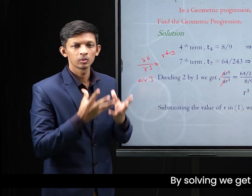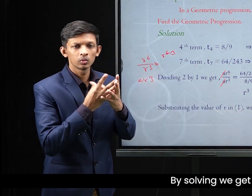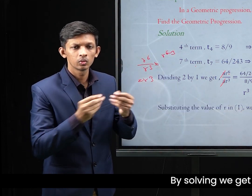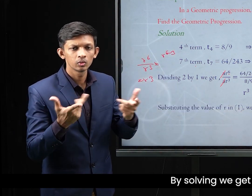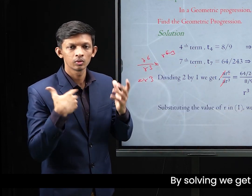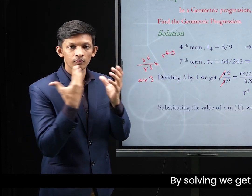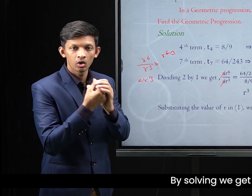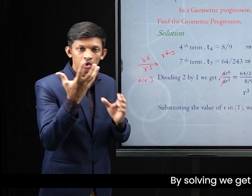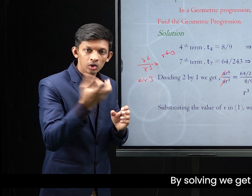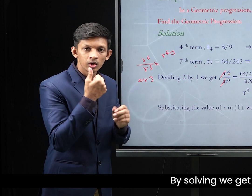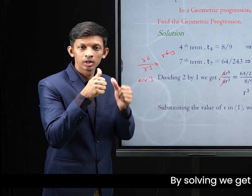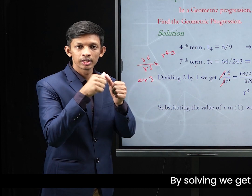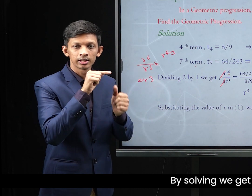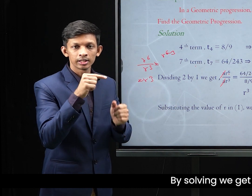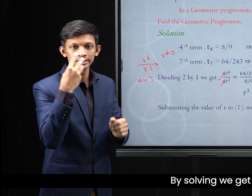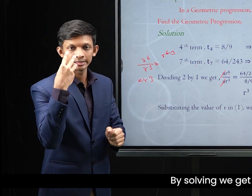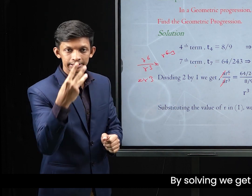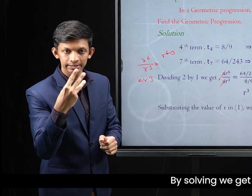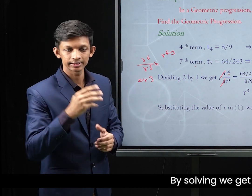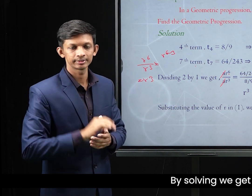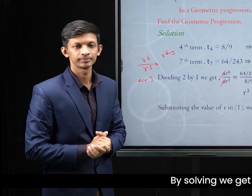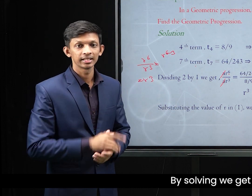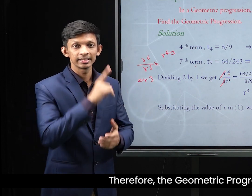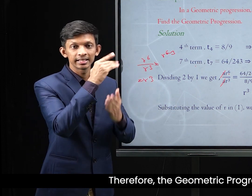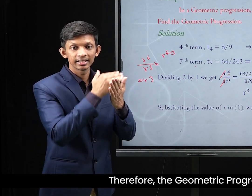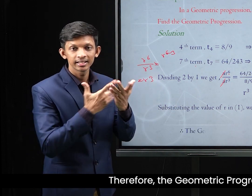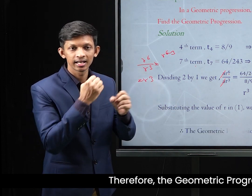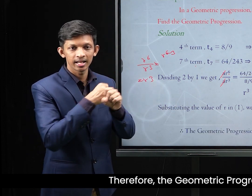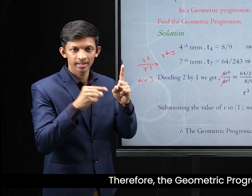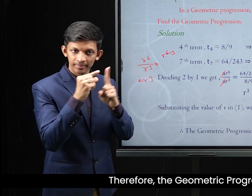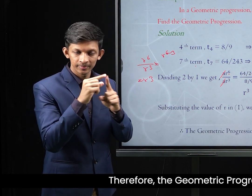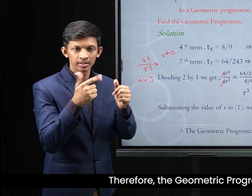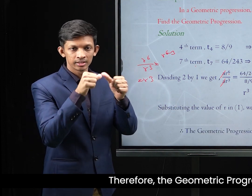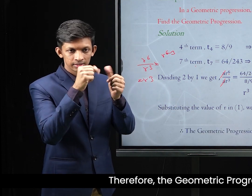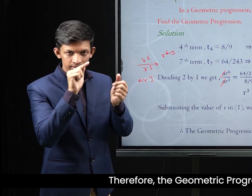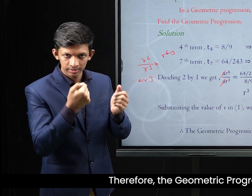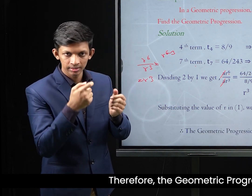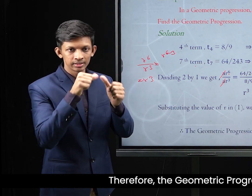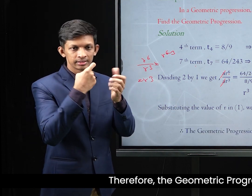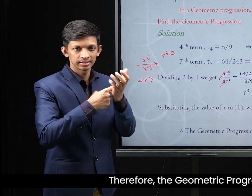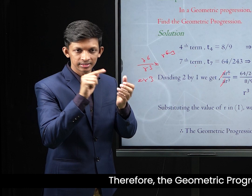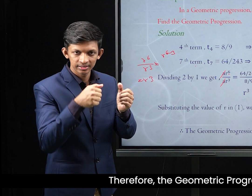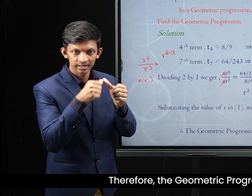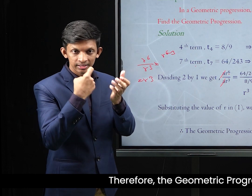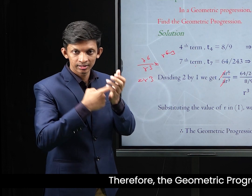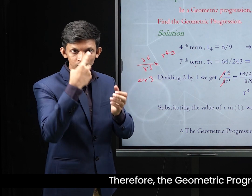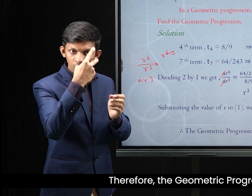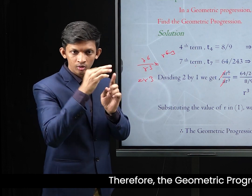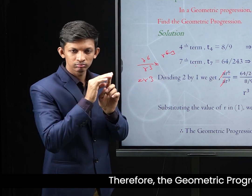By solving, we get a is equal to 3. Therefore, the geometric progression is a, ar